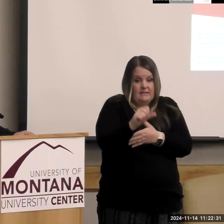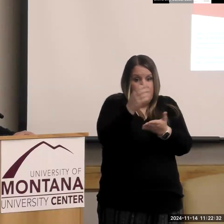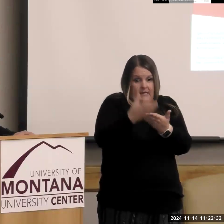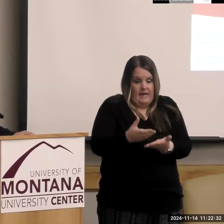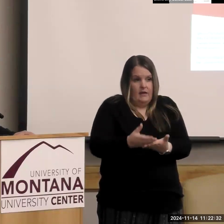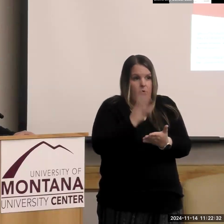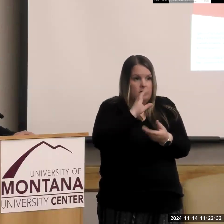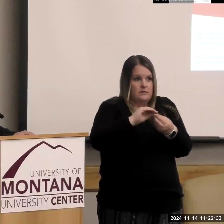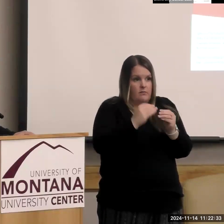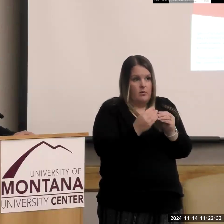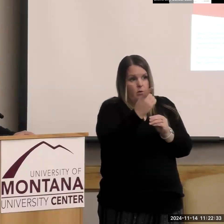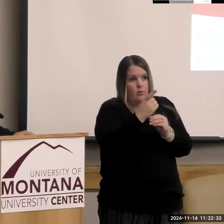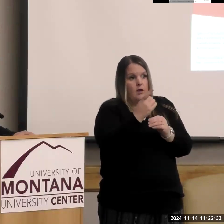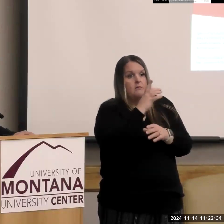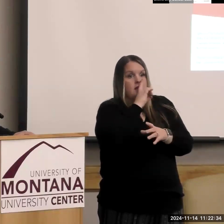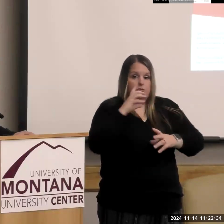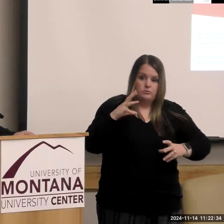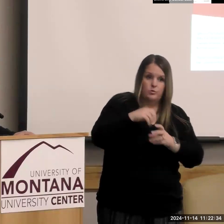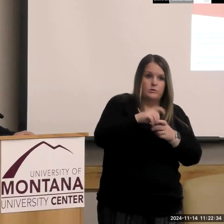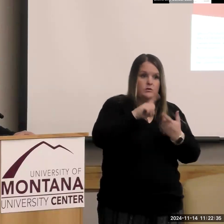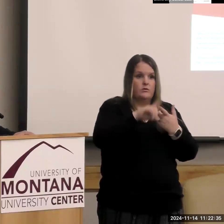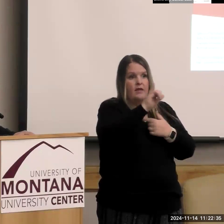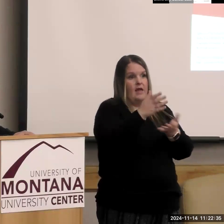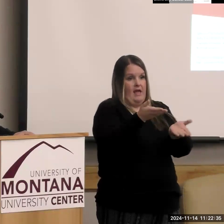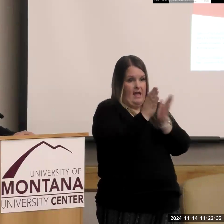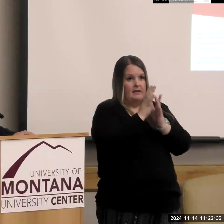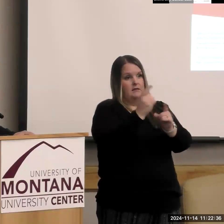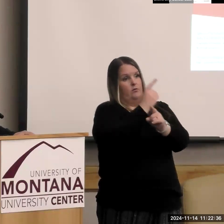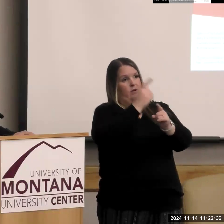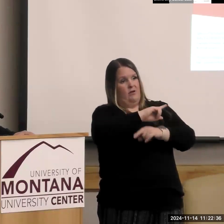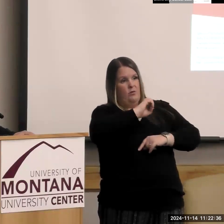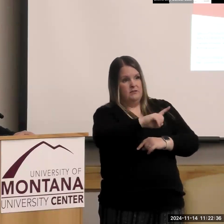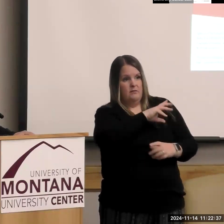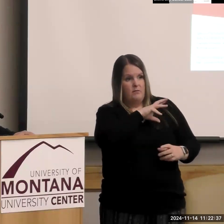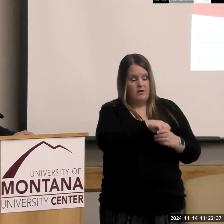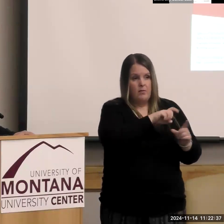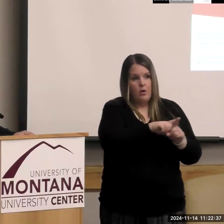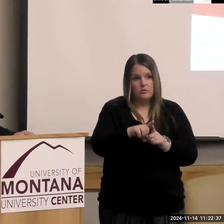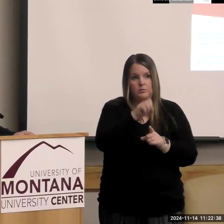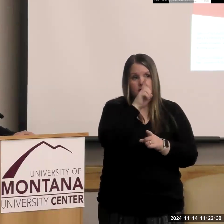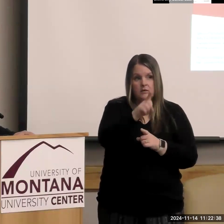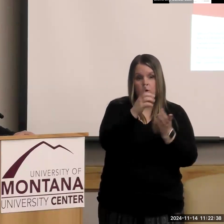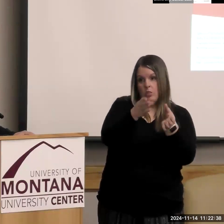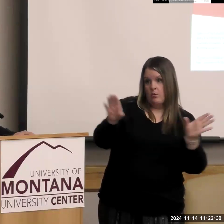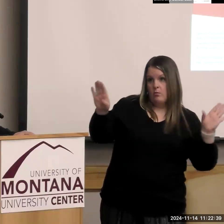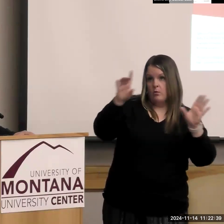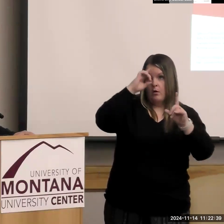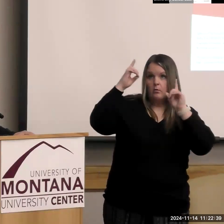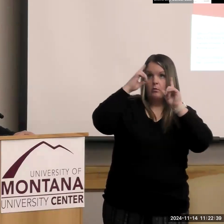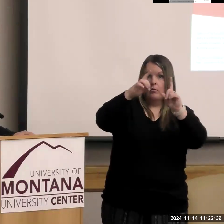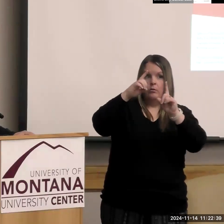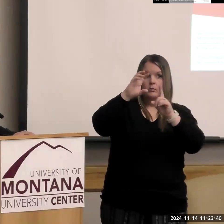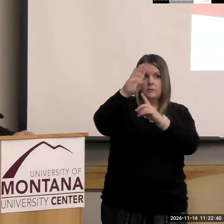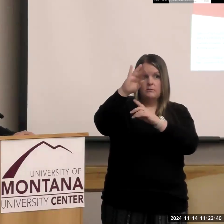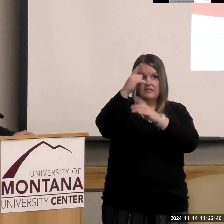#1 objective, to make sure that we were including that and asking the questions as a part of that, but also making sure that when those broad goals and objectives were